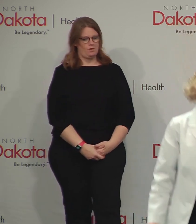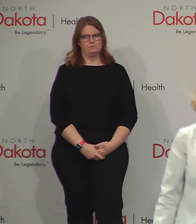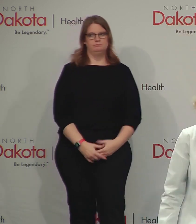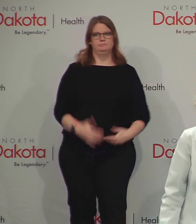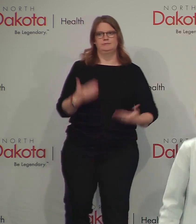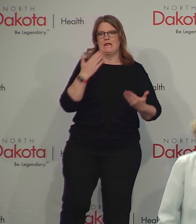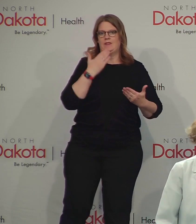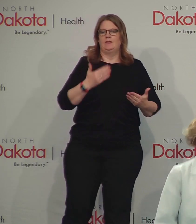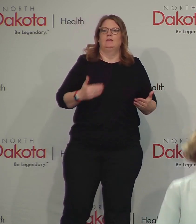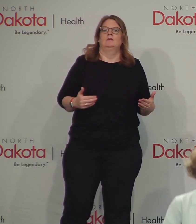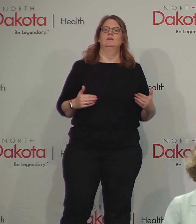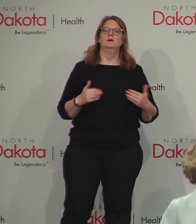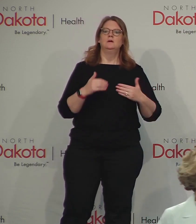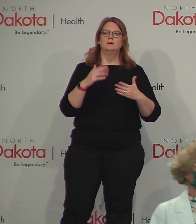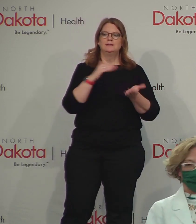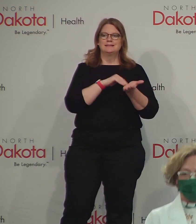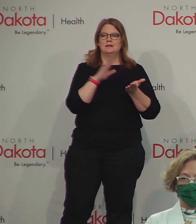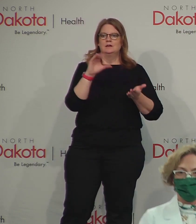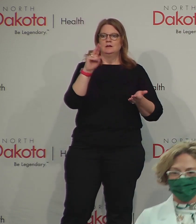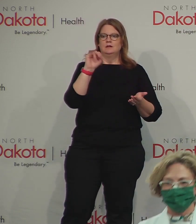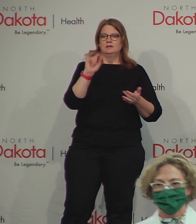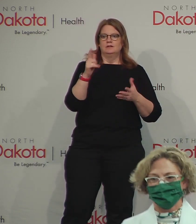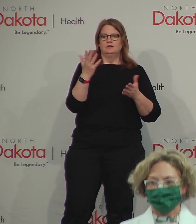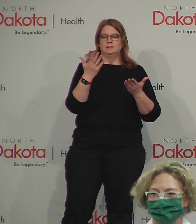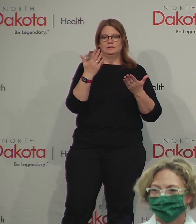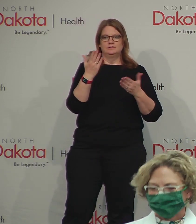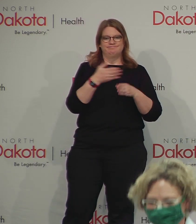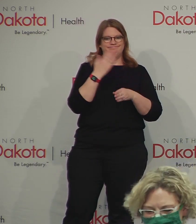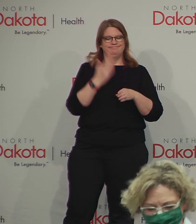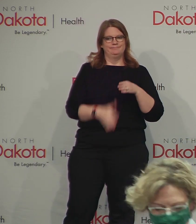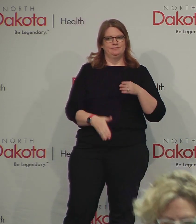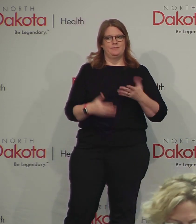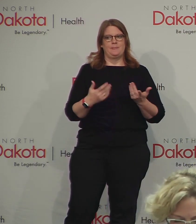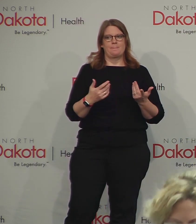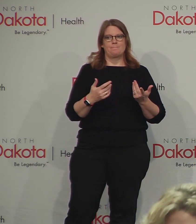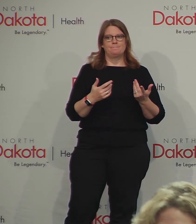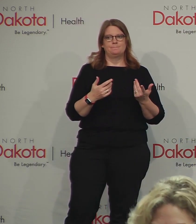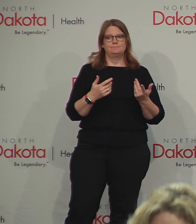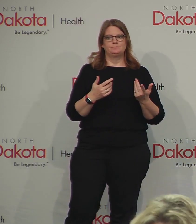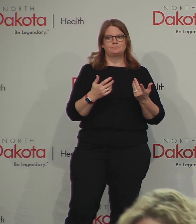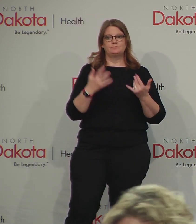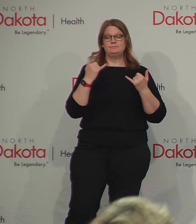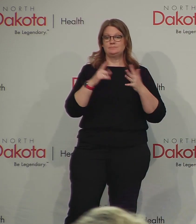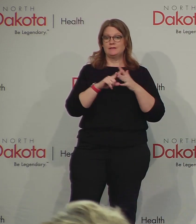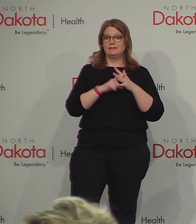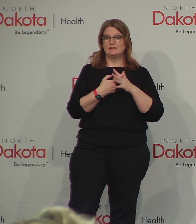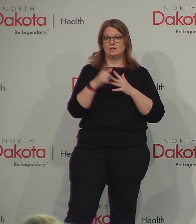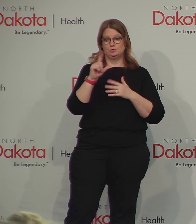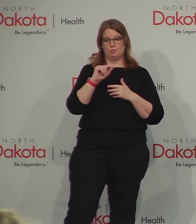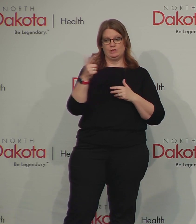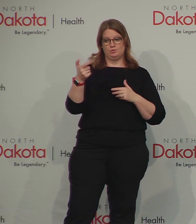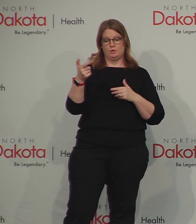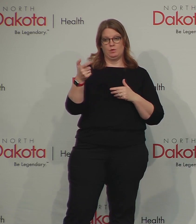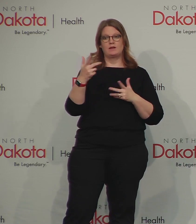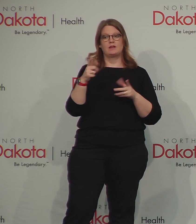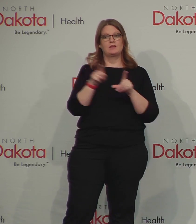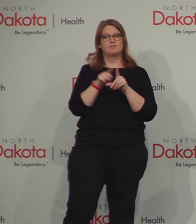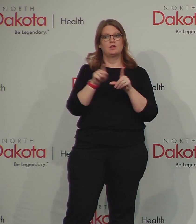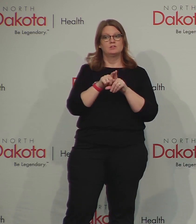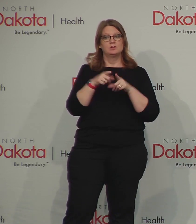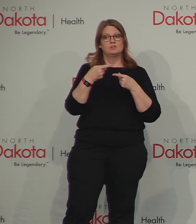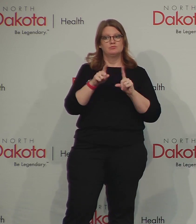Thank you, Dr. Connell. In closing, I just want to say again, as we head into 2021 and through the holiday